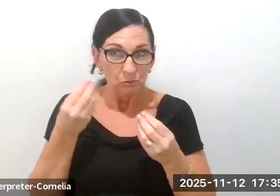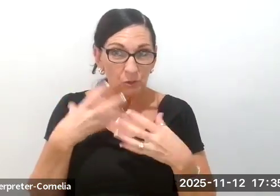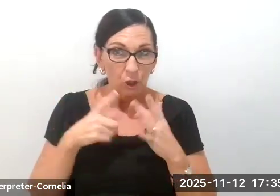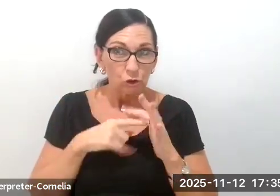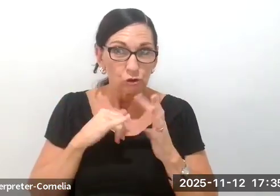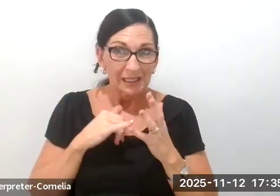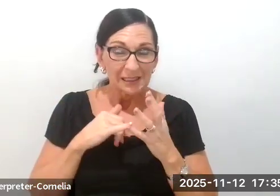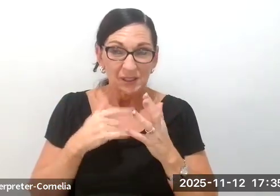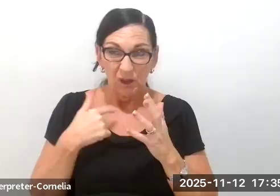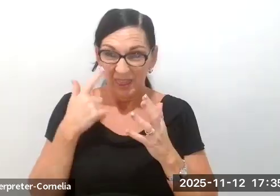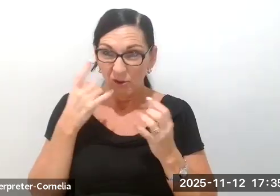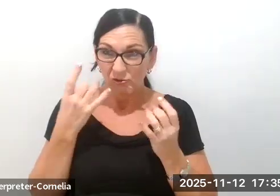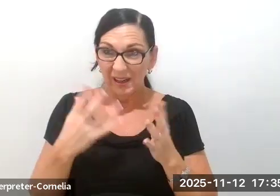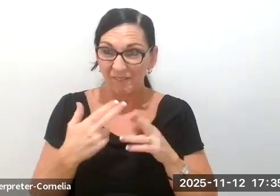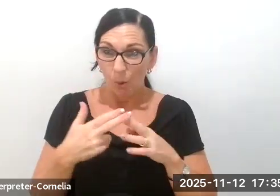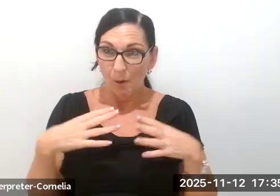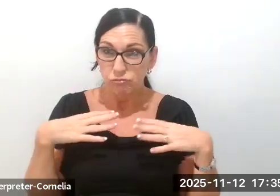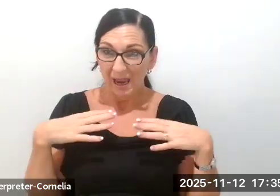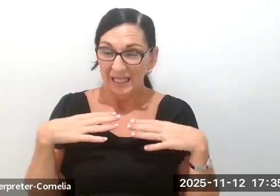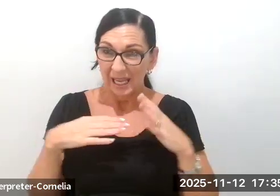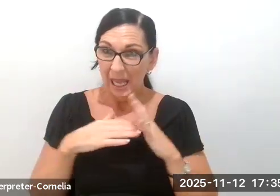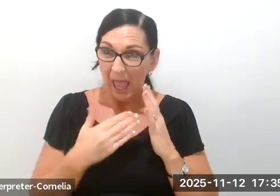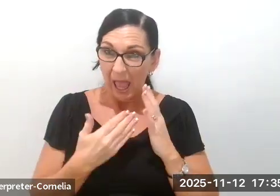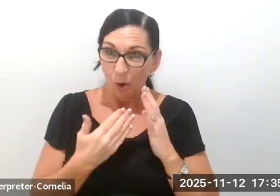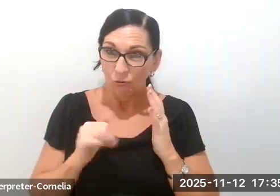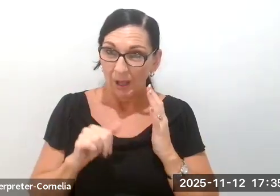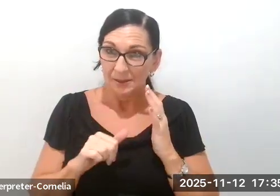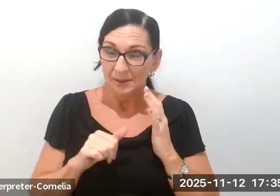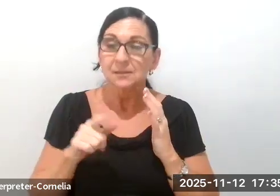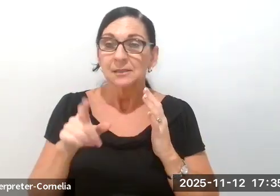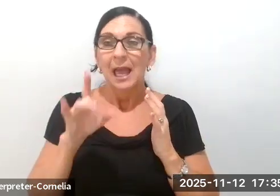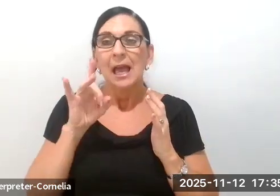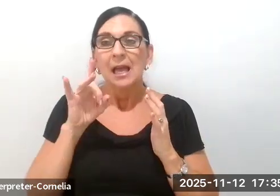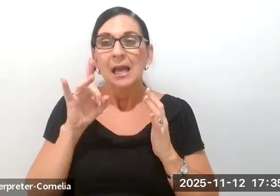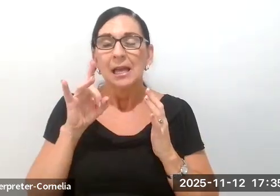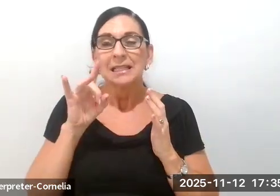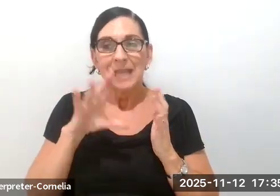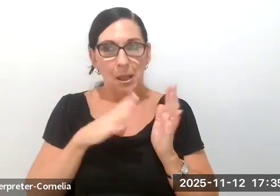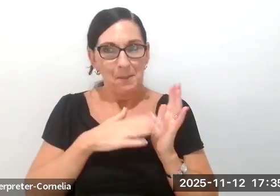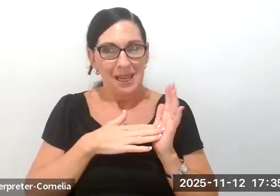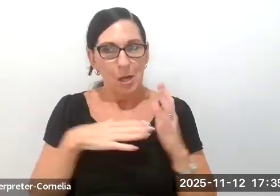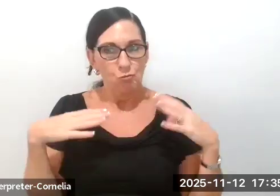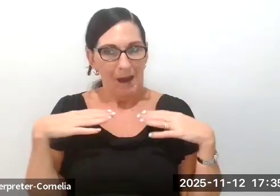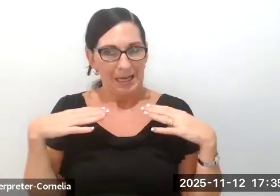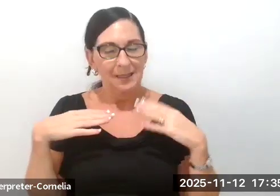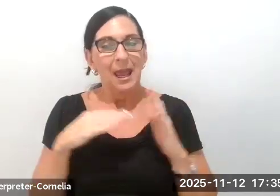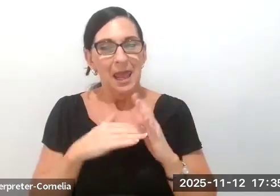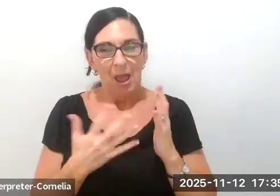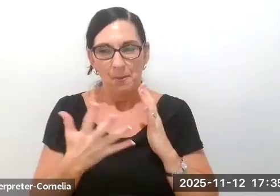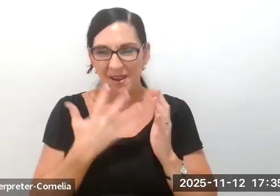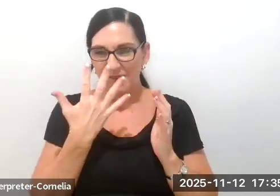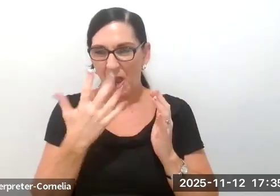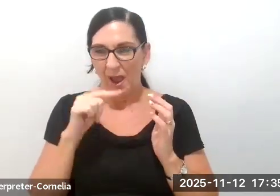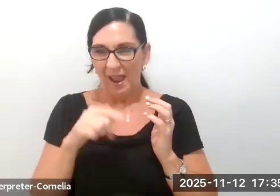ready for a break. Is that correct, Jess? And so we're going to have a 10-minute break. It's